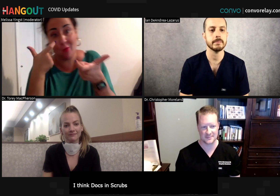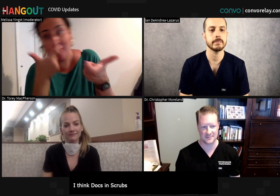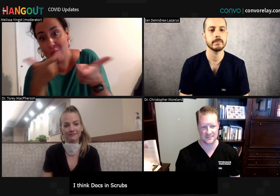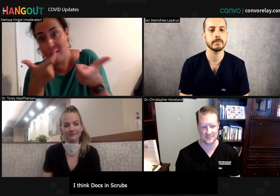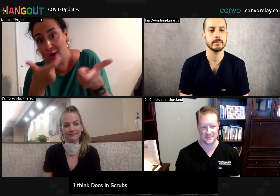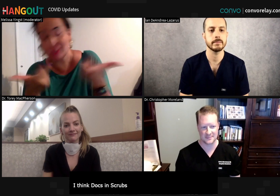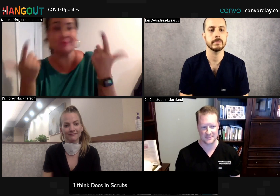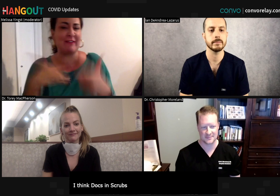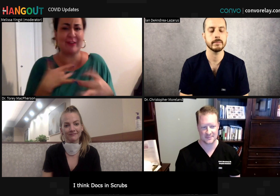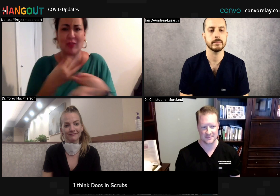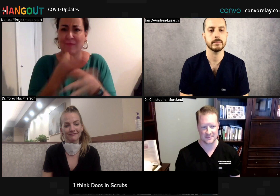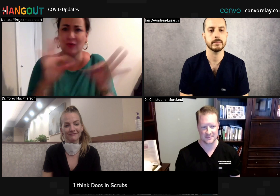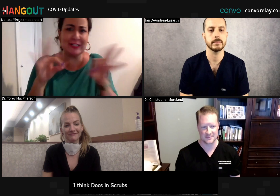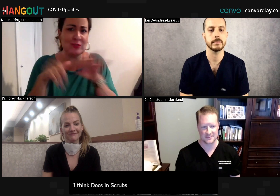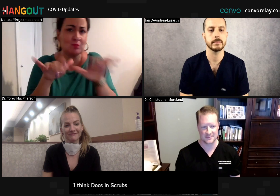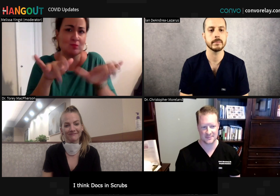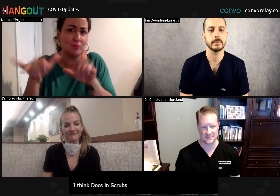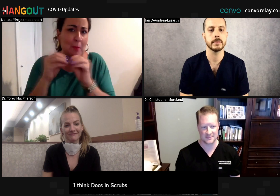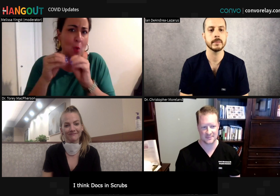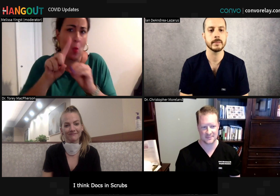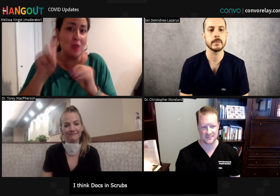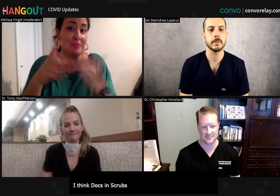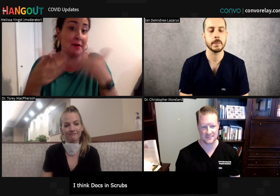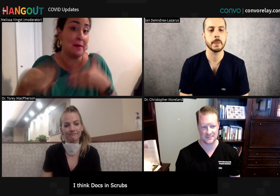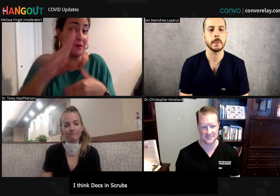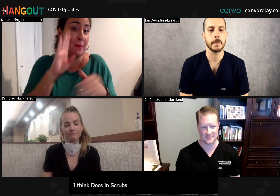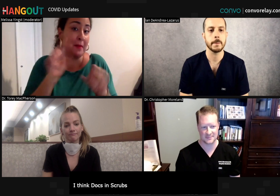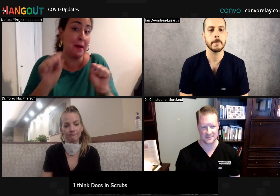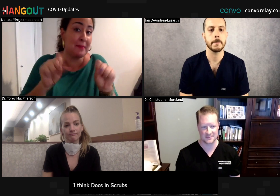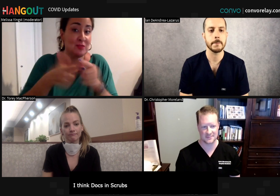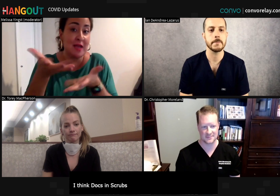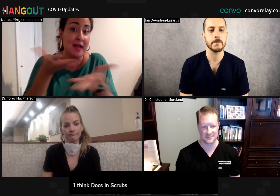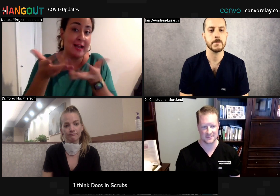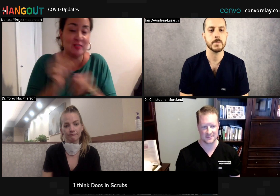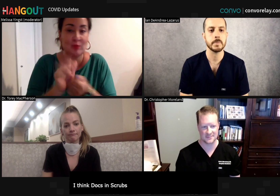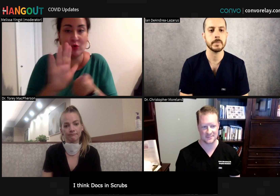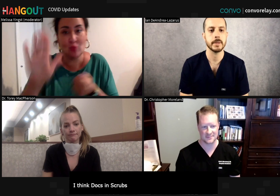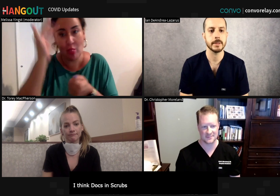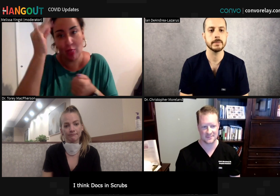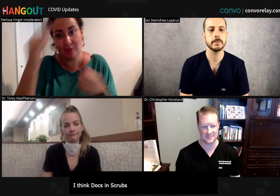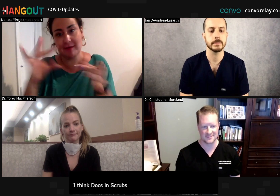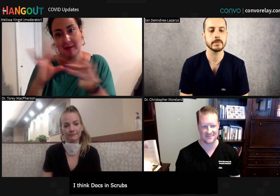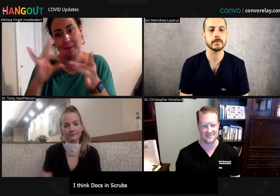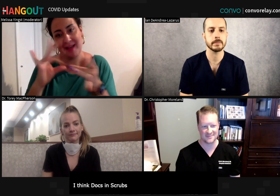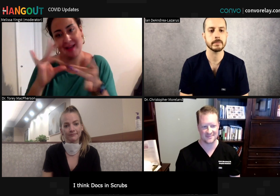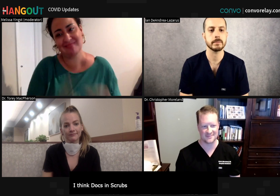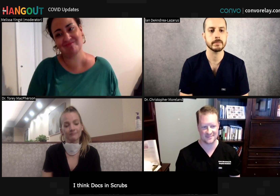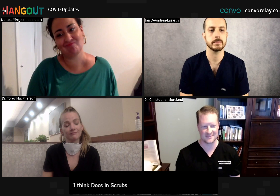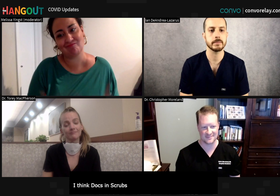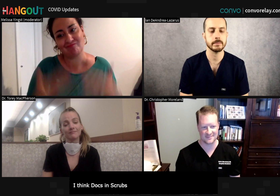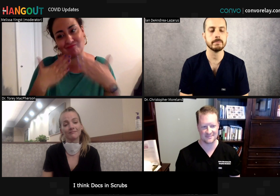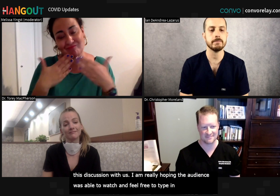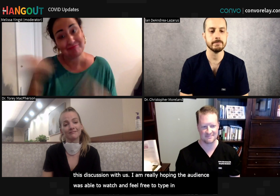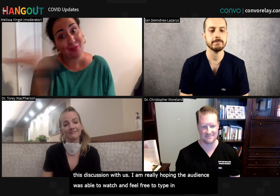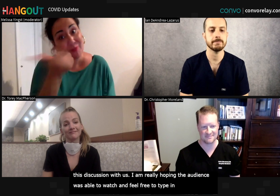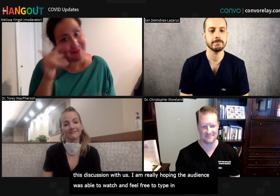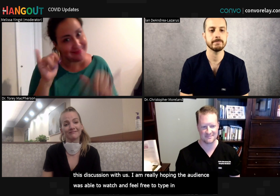really hoping the audience was able to watch, and feel free to type in more questions. Maybe some of you will be able to type your responses